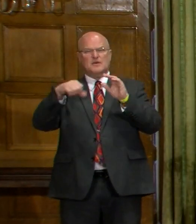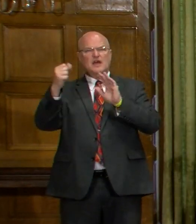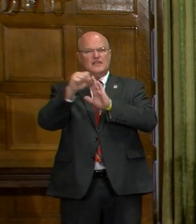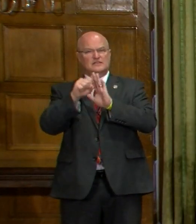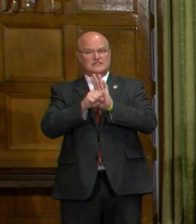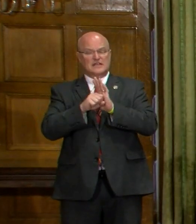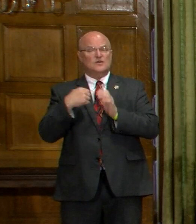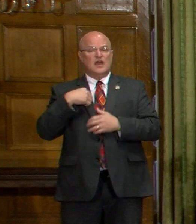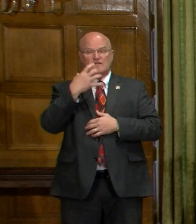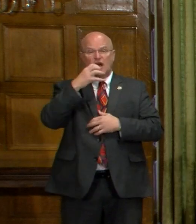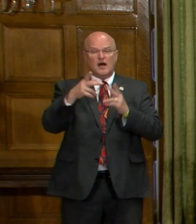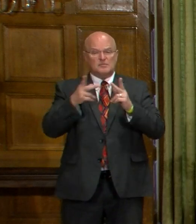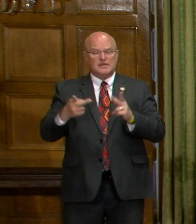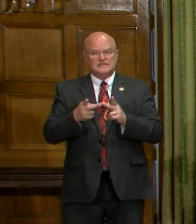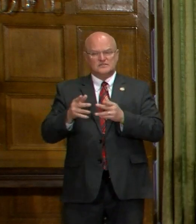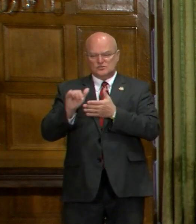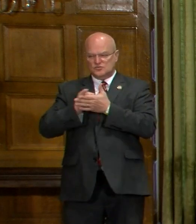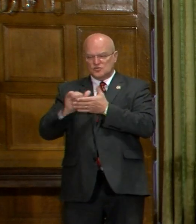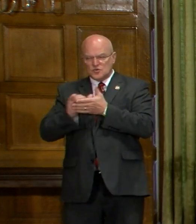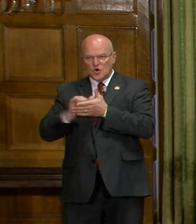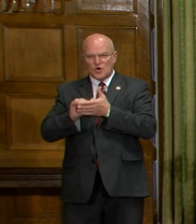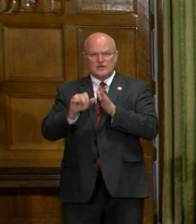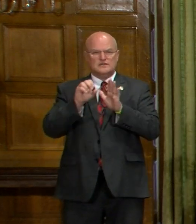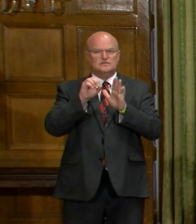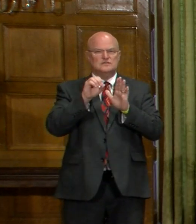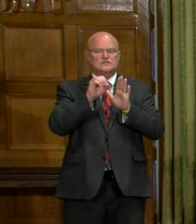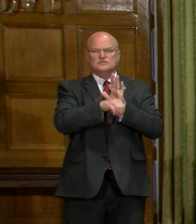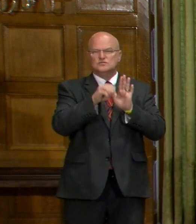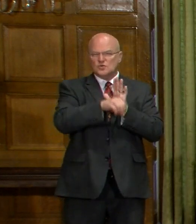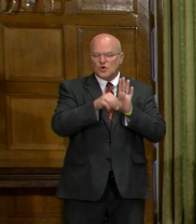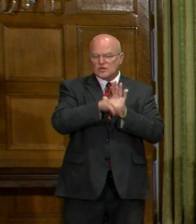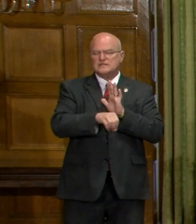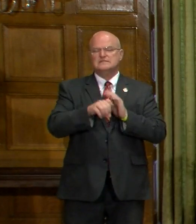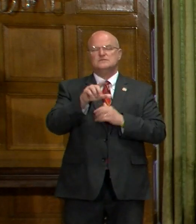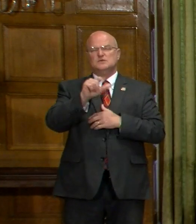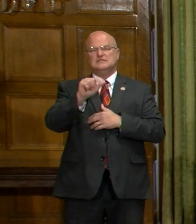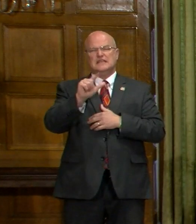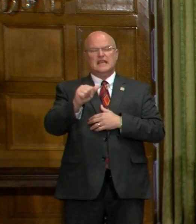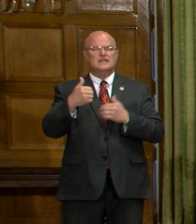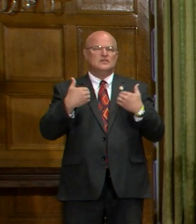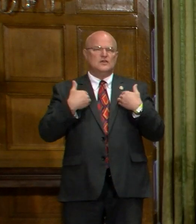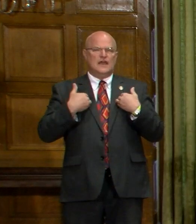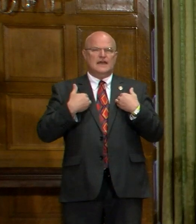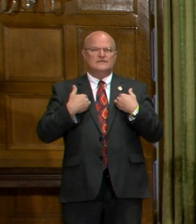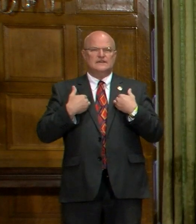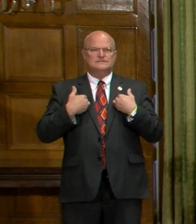some of the hot spots, New York, Louisiana, you've got